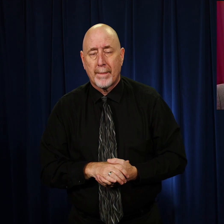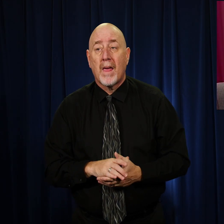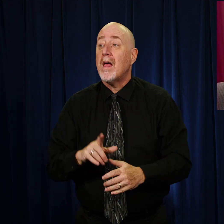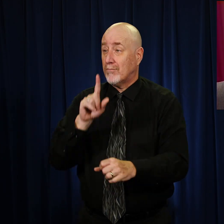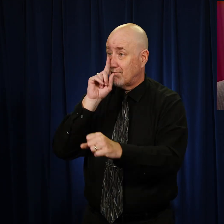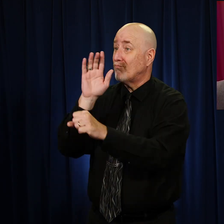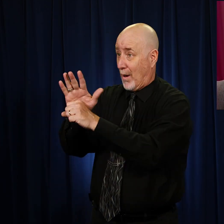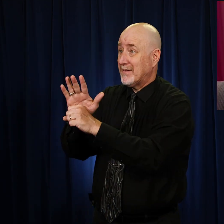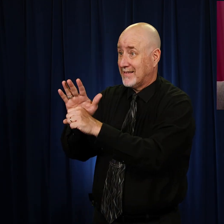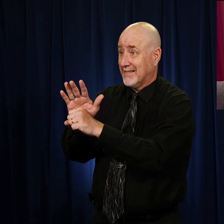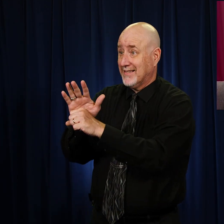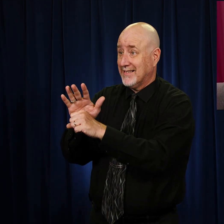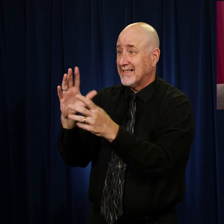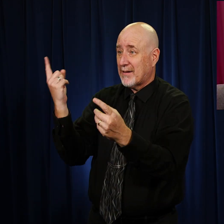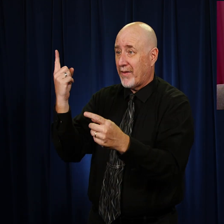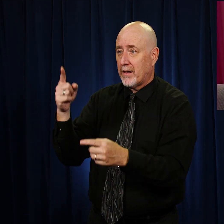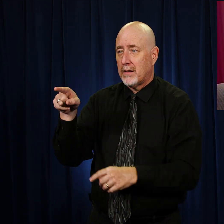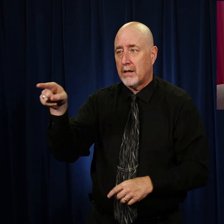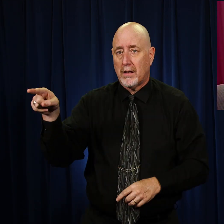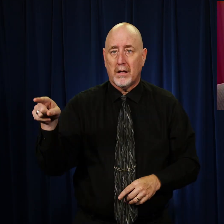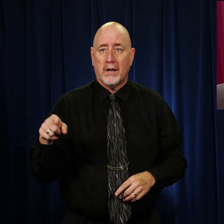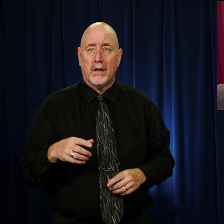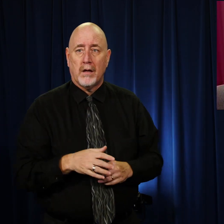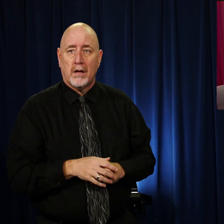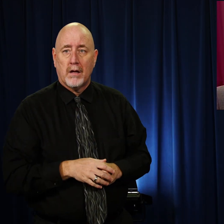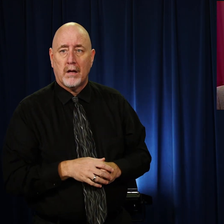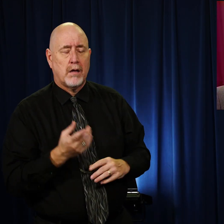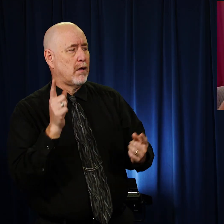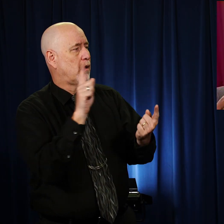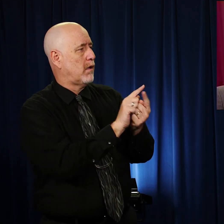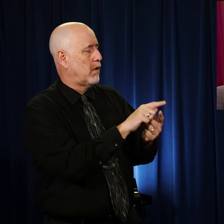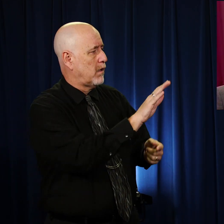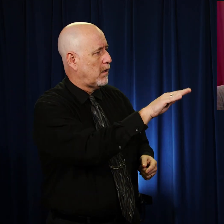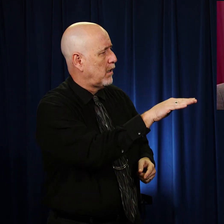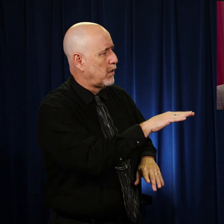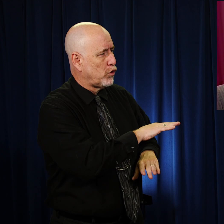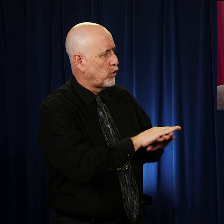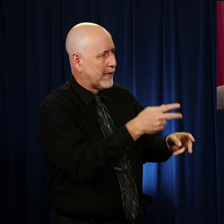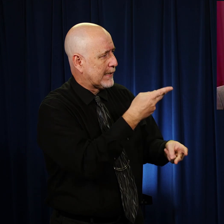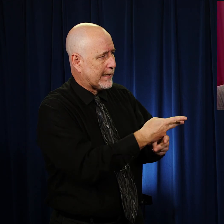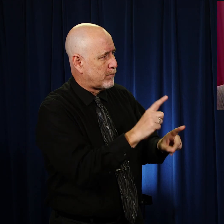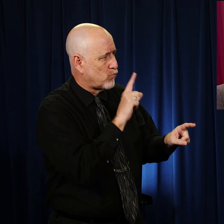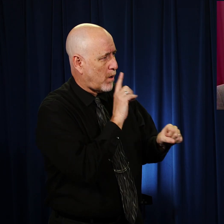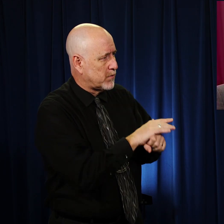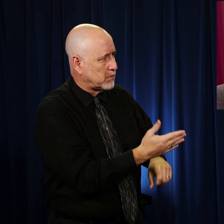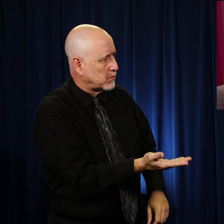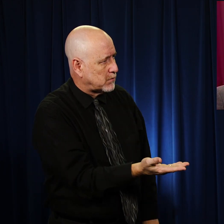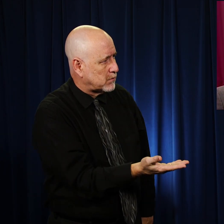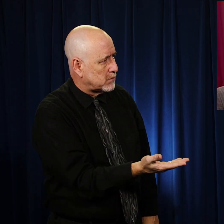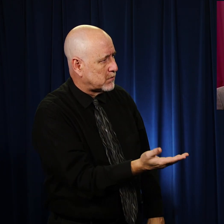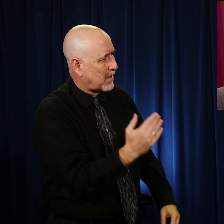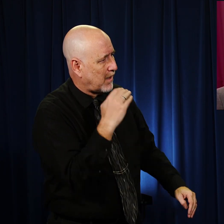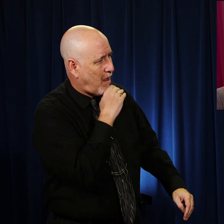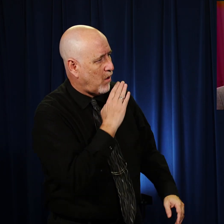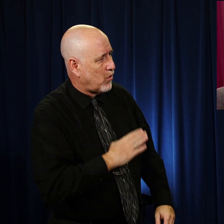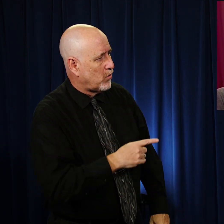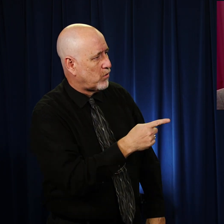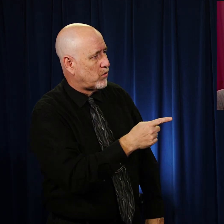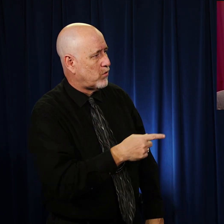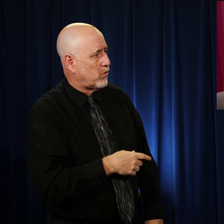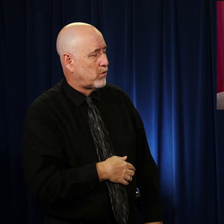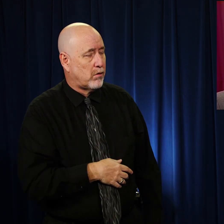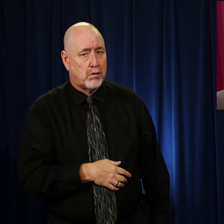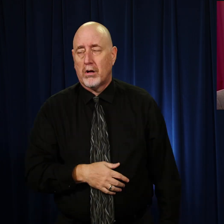a promise, and then the other person that they made the promise to would come back and say, you didn't keep your promise. You're a liar.